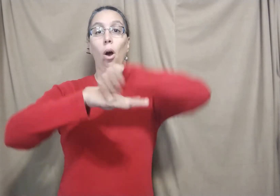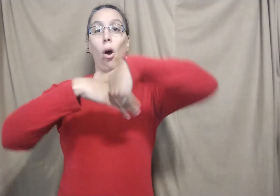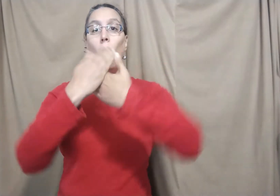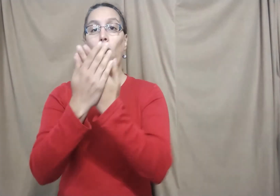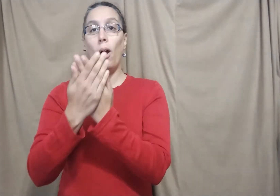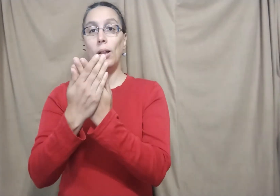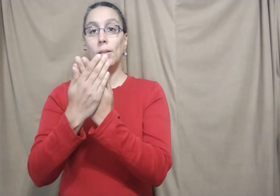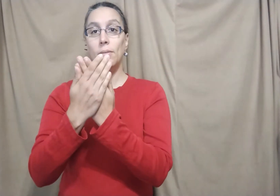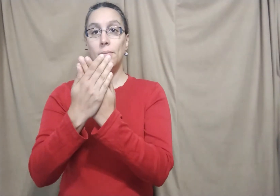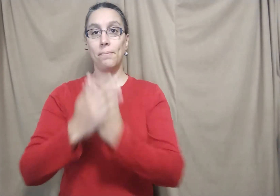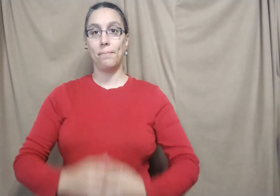All,